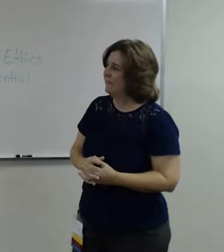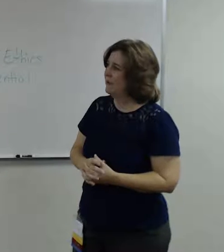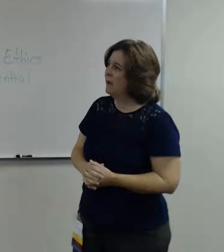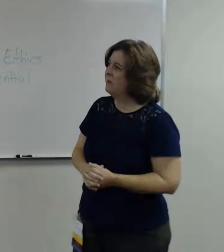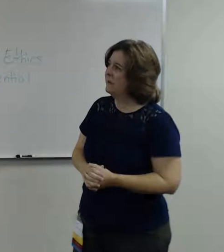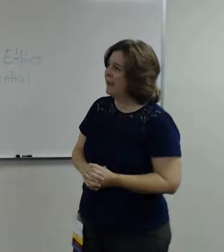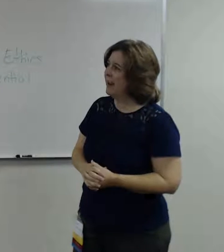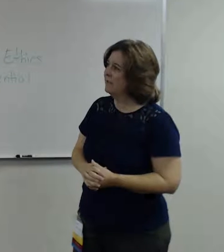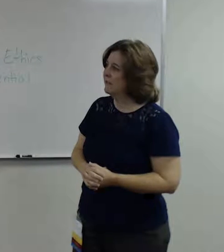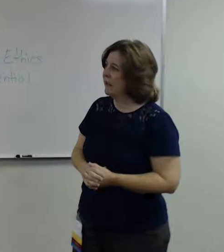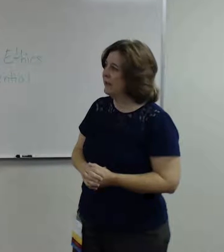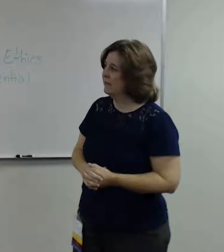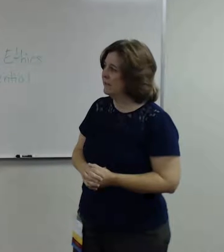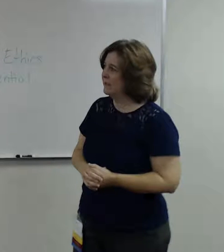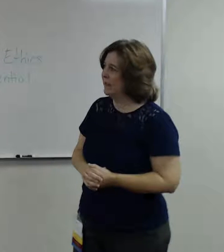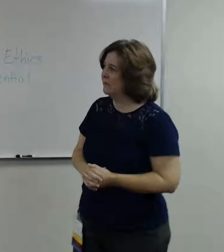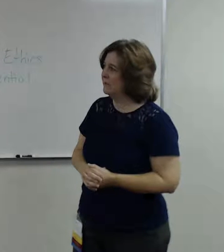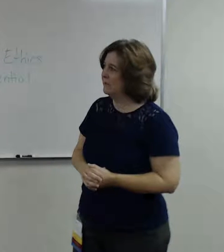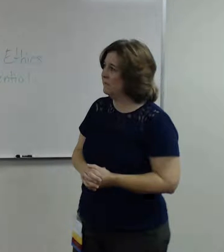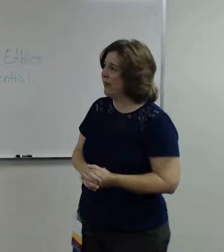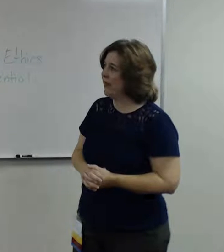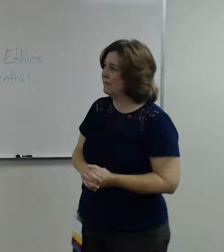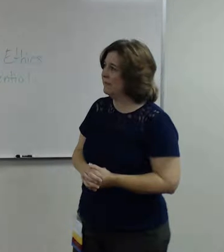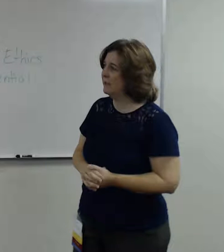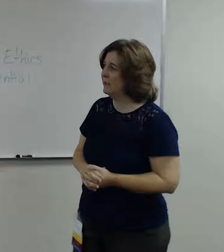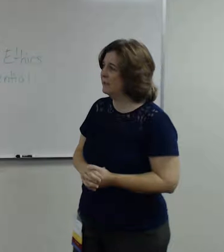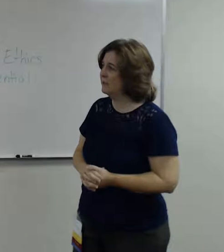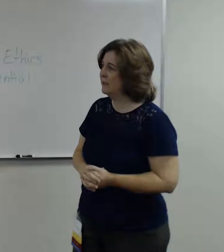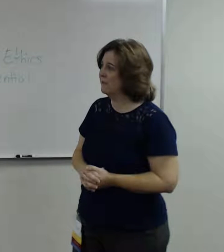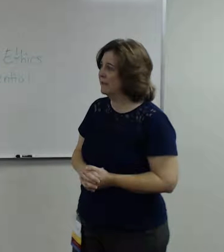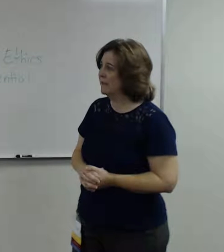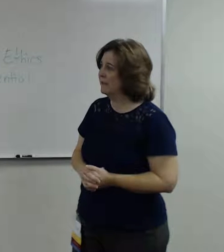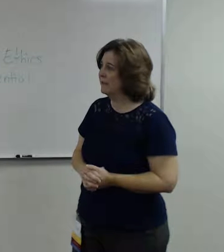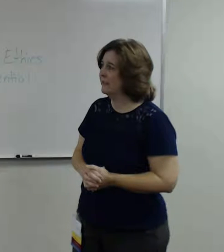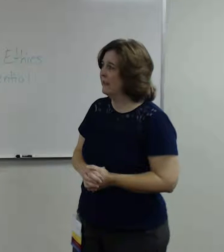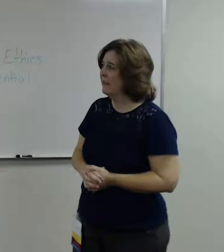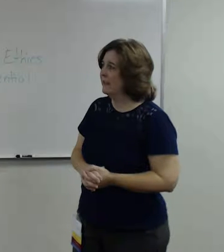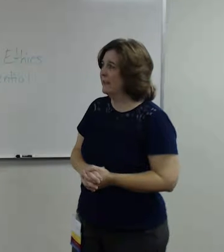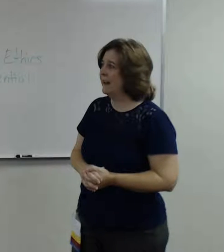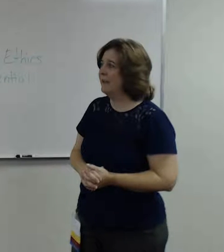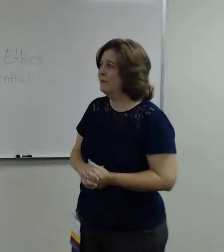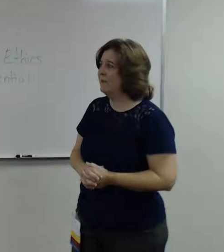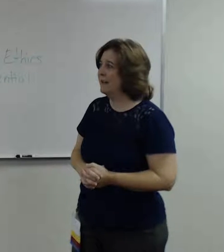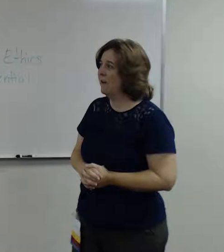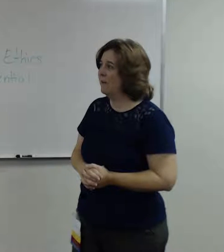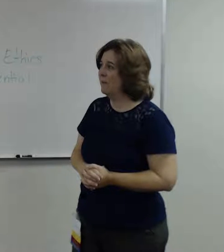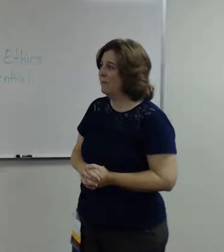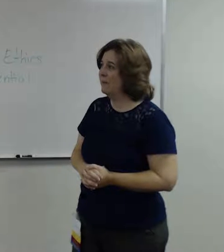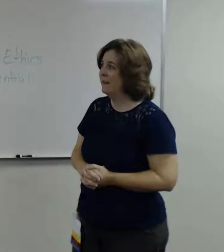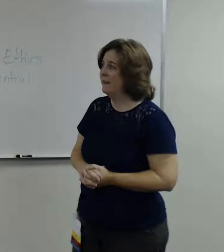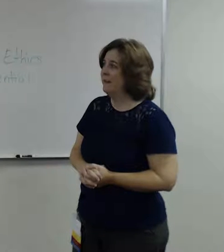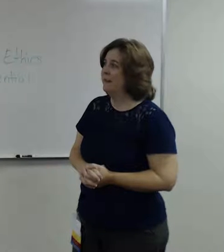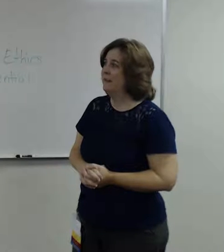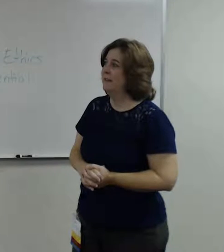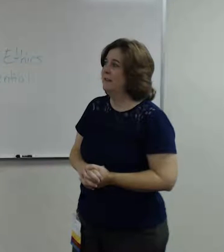I'm hoping that outside of this classroom, you have something to share with us that I can bring home